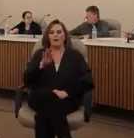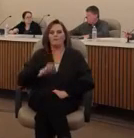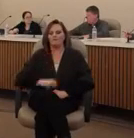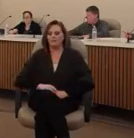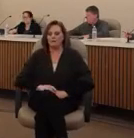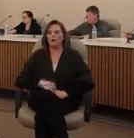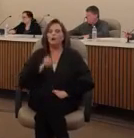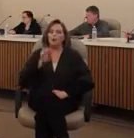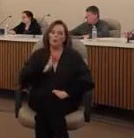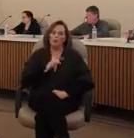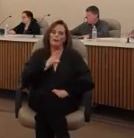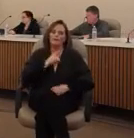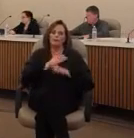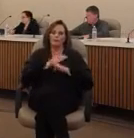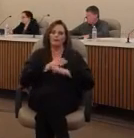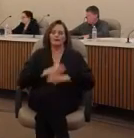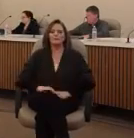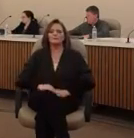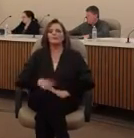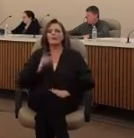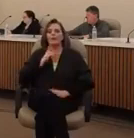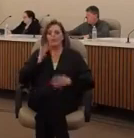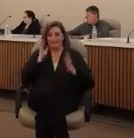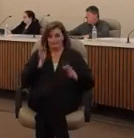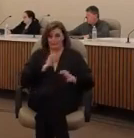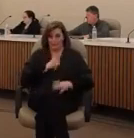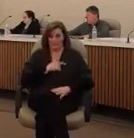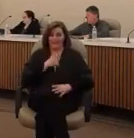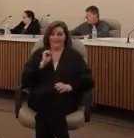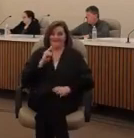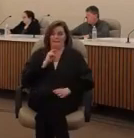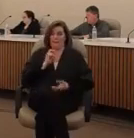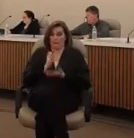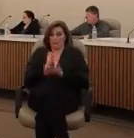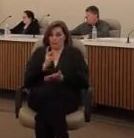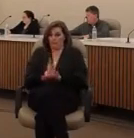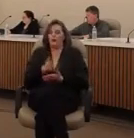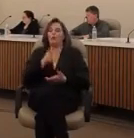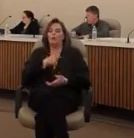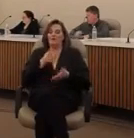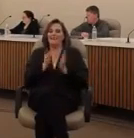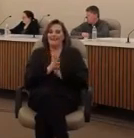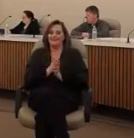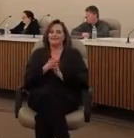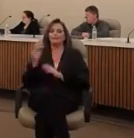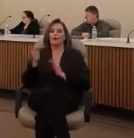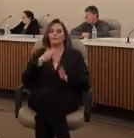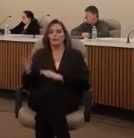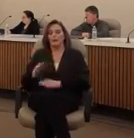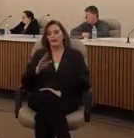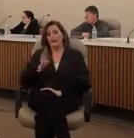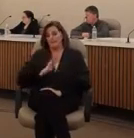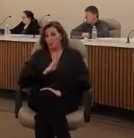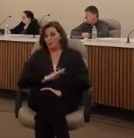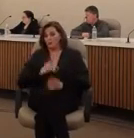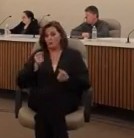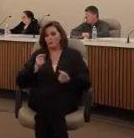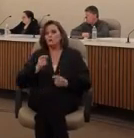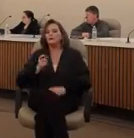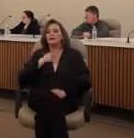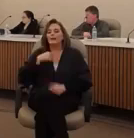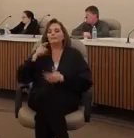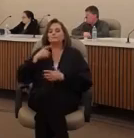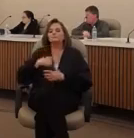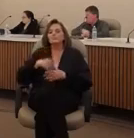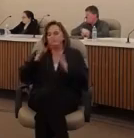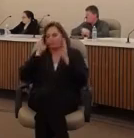the resolution we wrote up for if we approve it, one of the things we're asking the planning board to do is pay